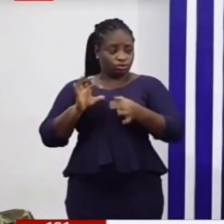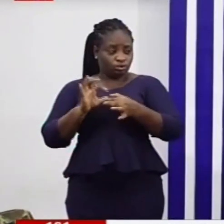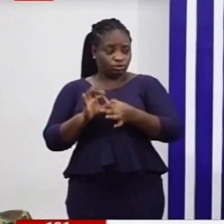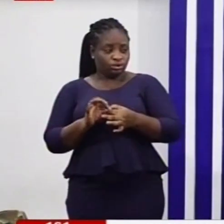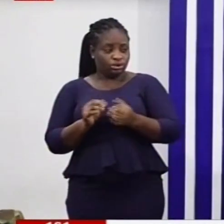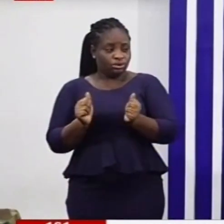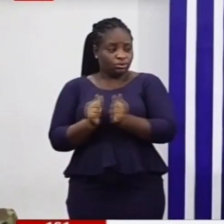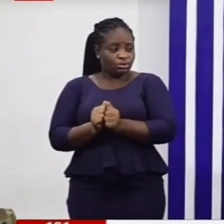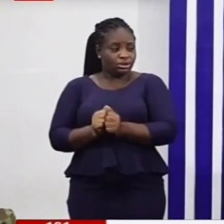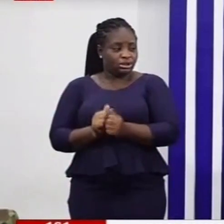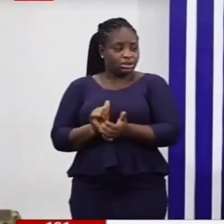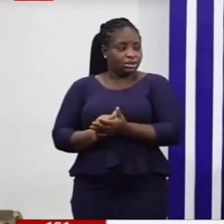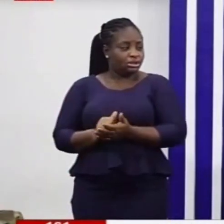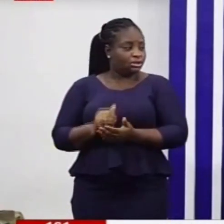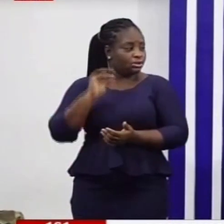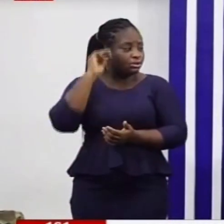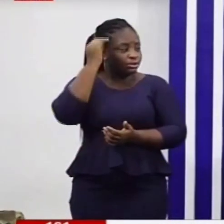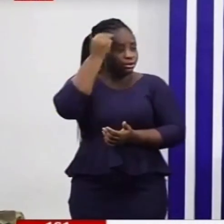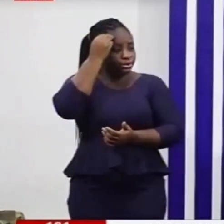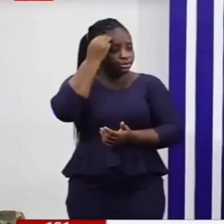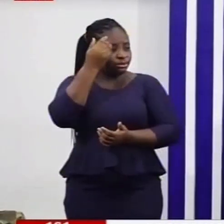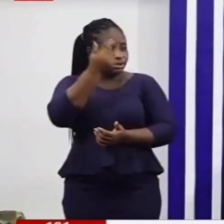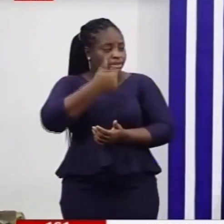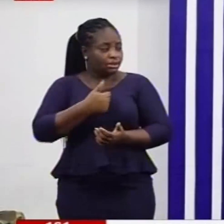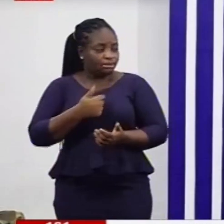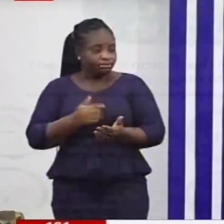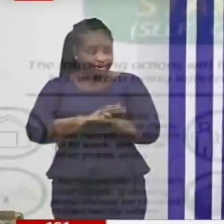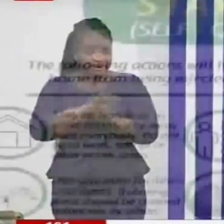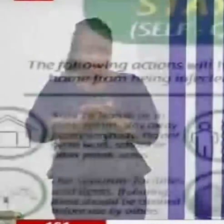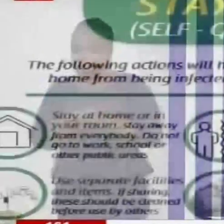quick update. Honorable, let me let them sanitize the podium before.